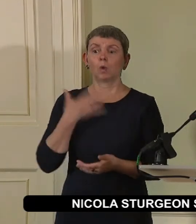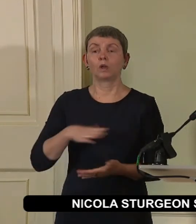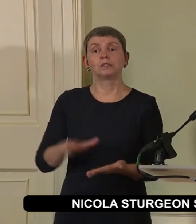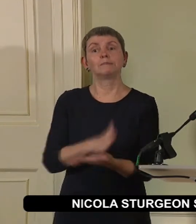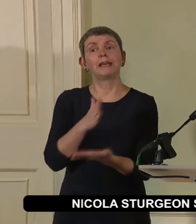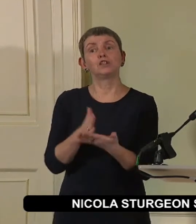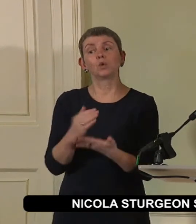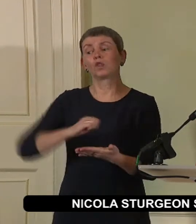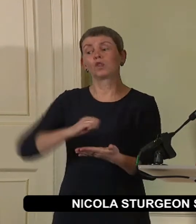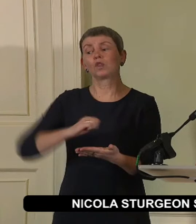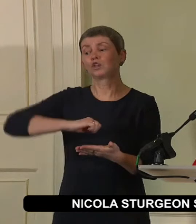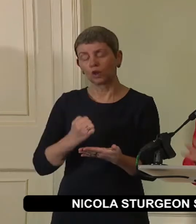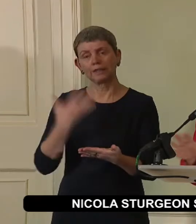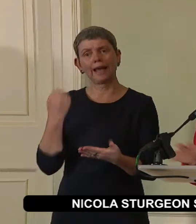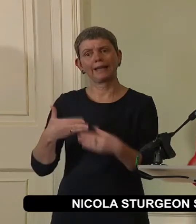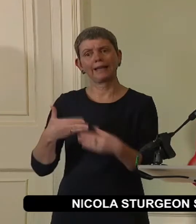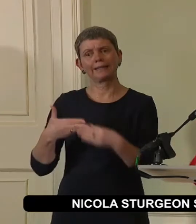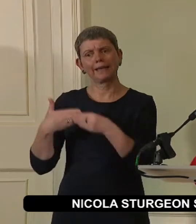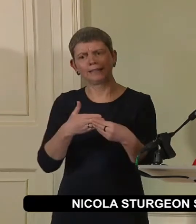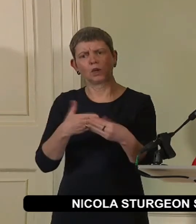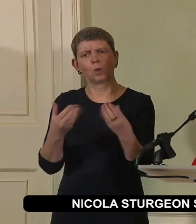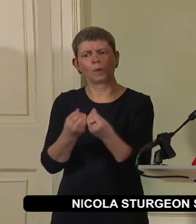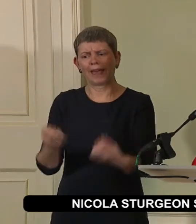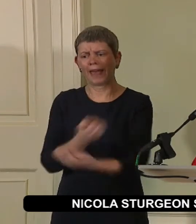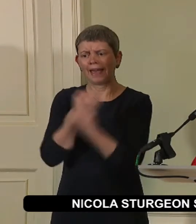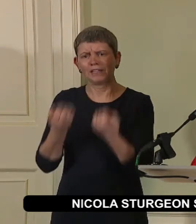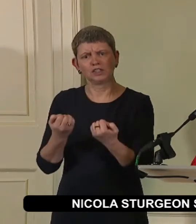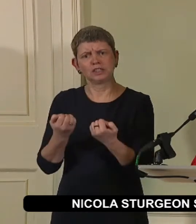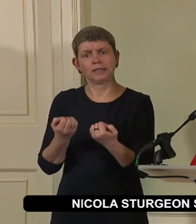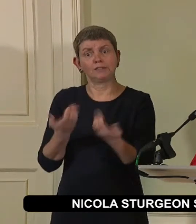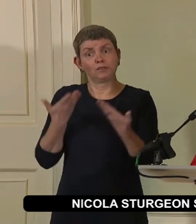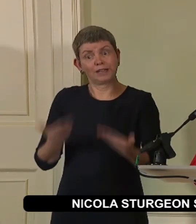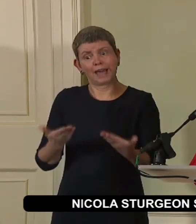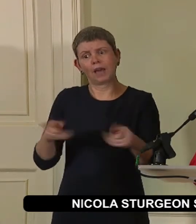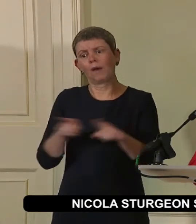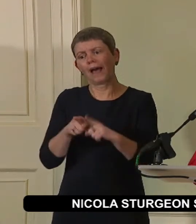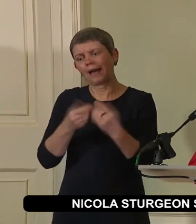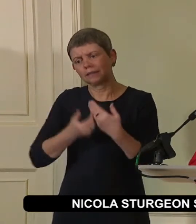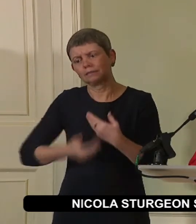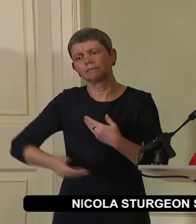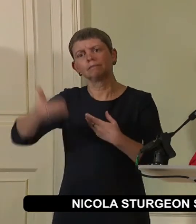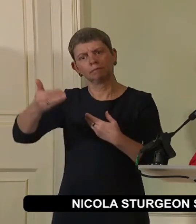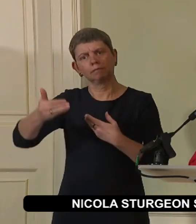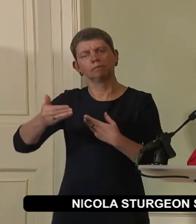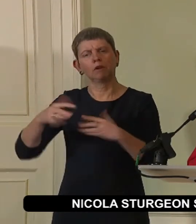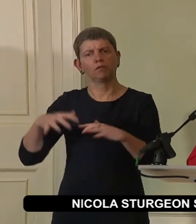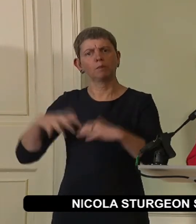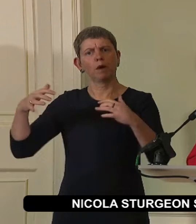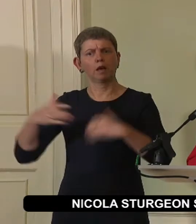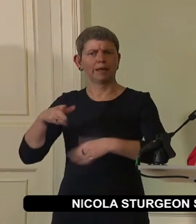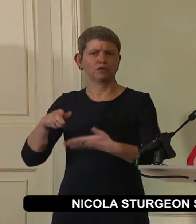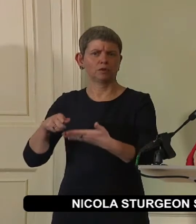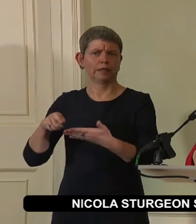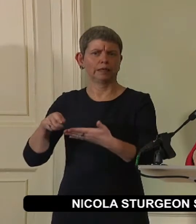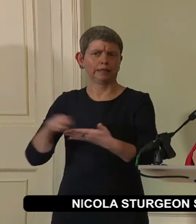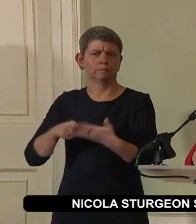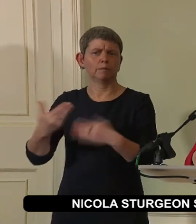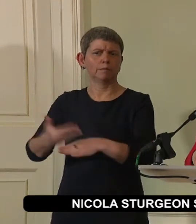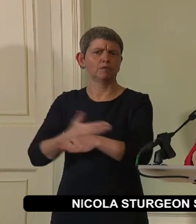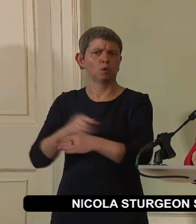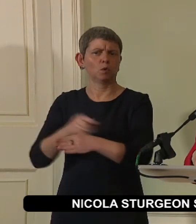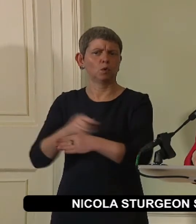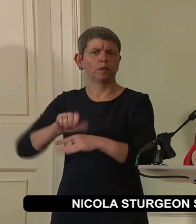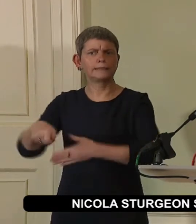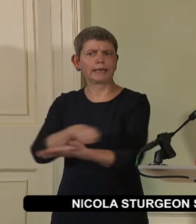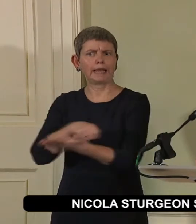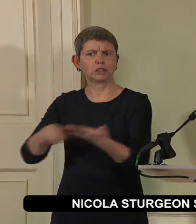the energy of leadership that it needs, not just today, but through the years that remain of this parliamentary term. And right now, in a